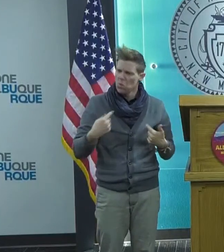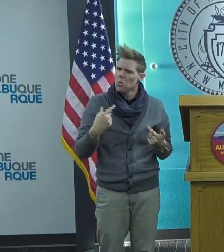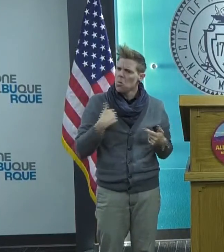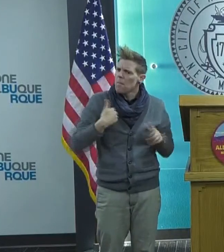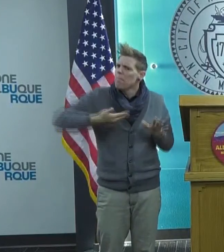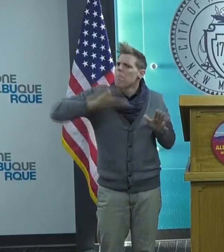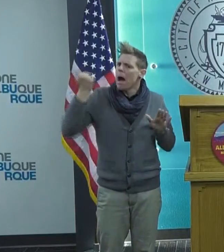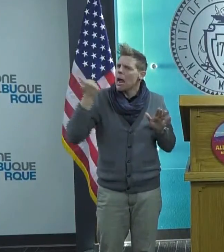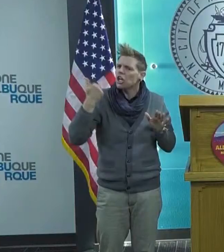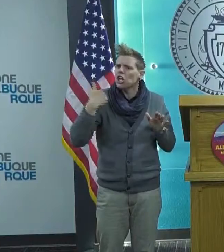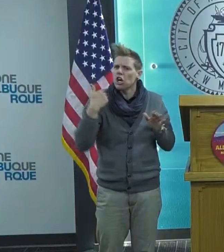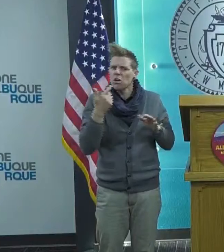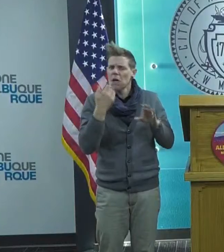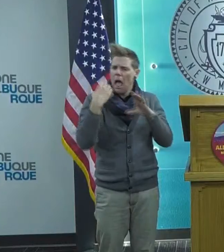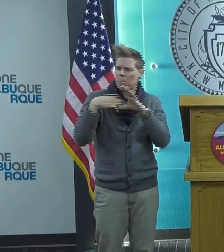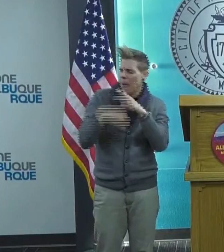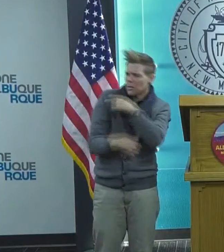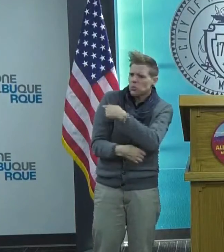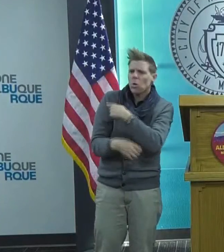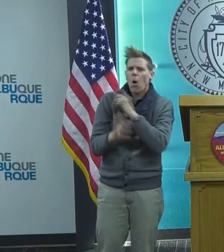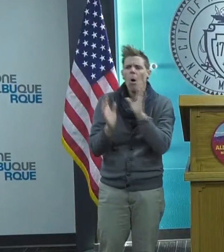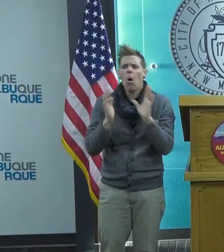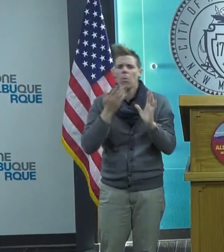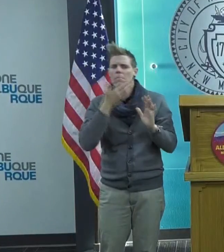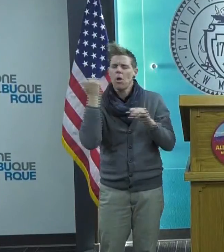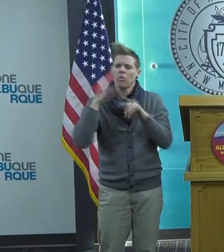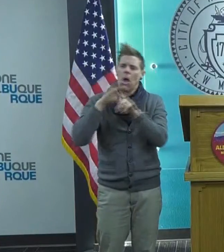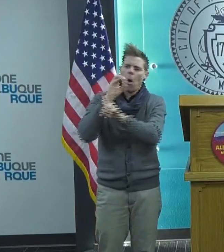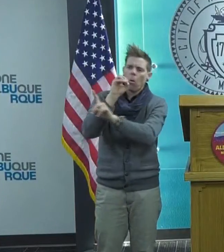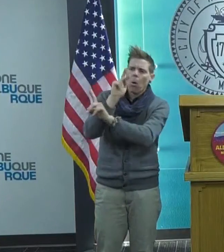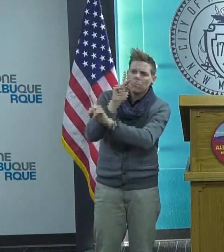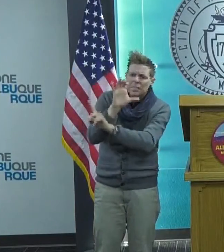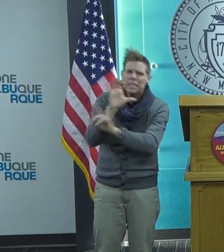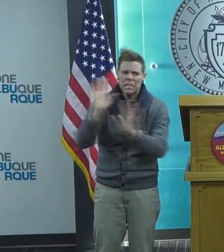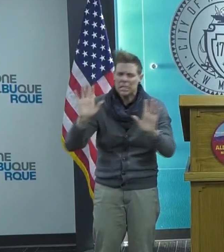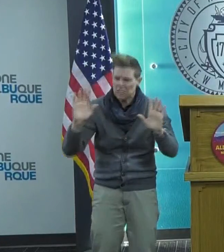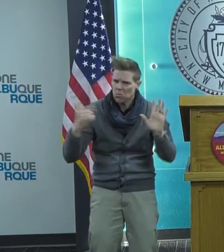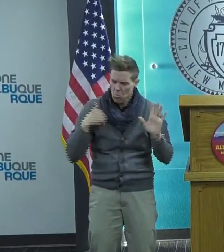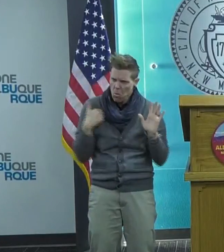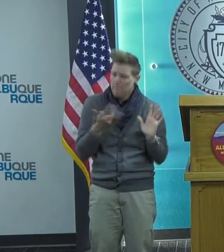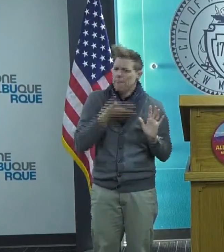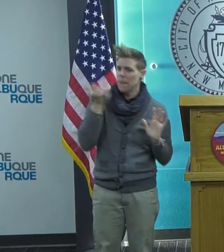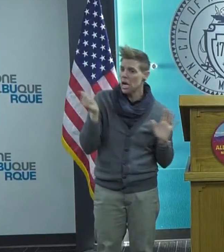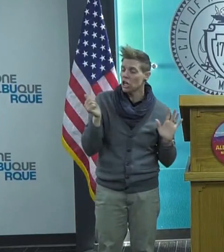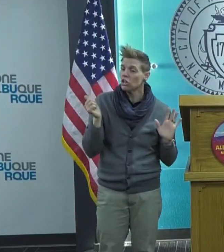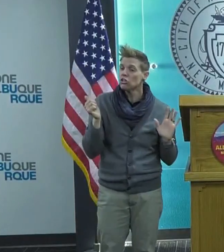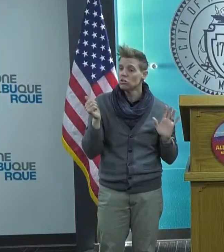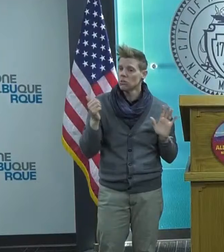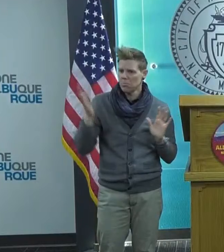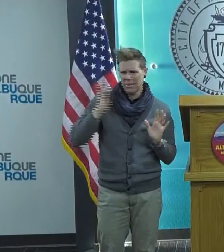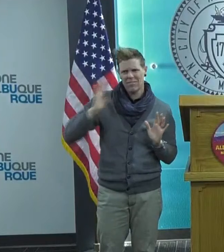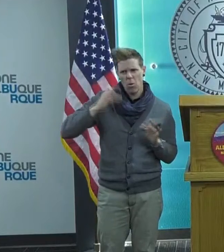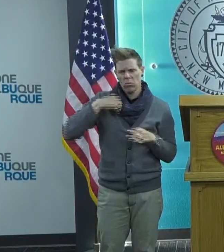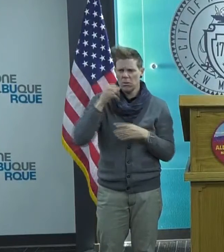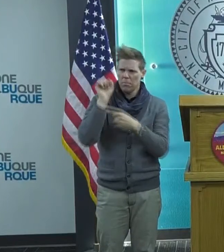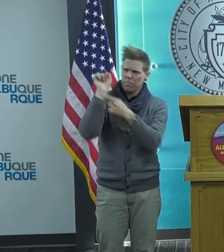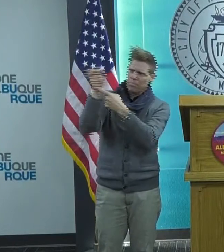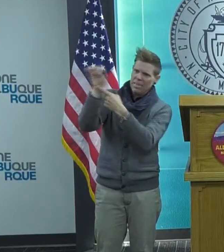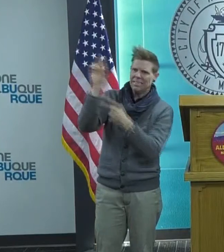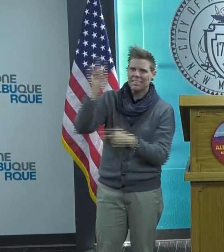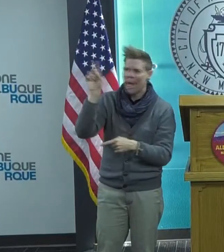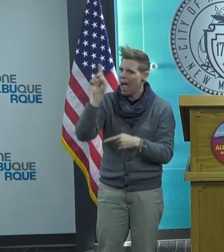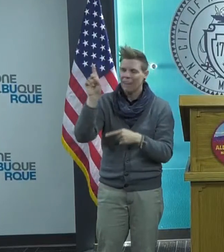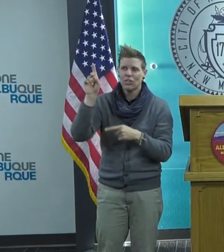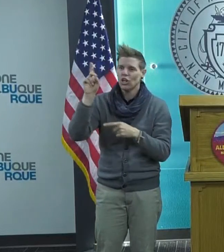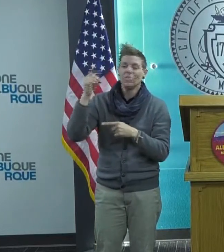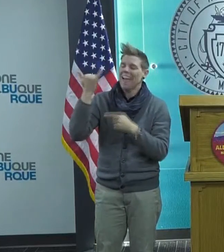El Paso and then Oklahoma City. But we used to be beating Denver, and so now Denver is a little bit lower. So with